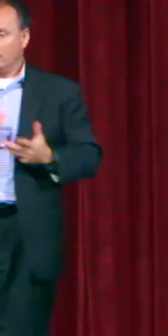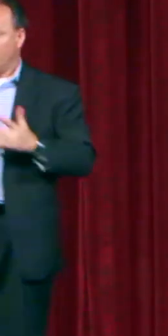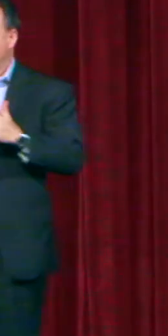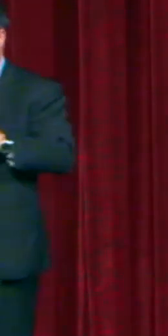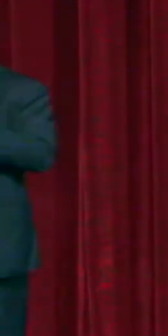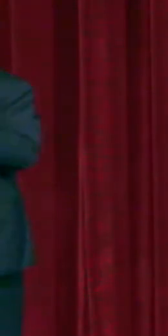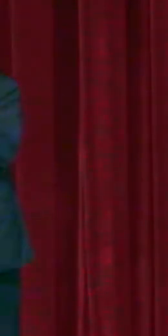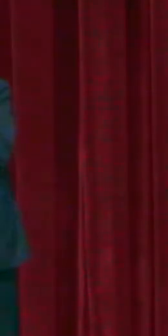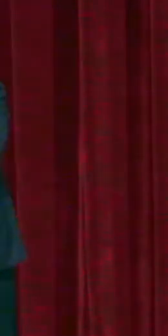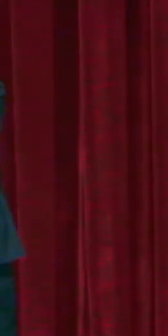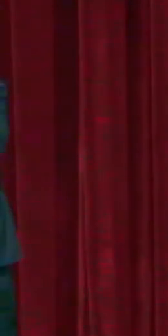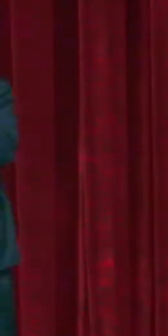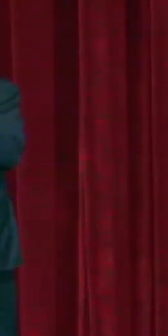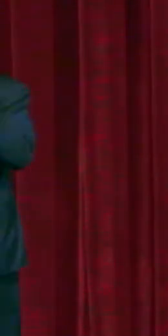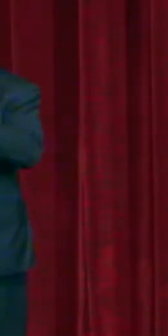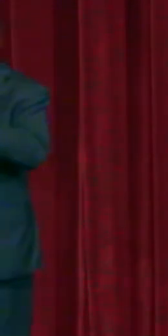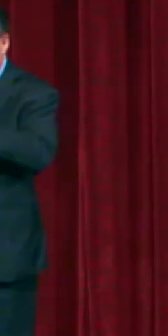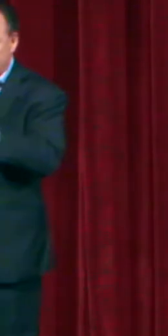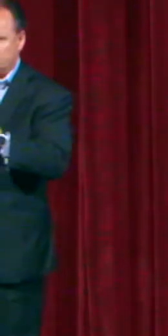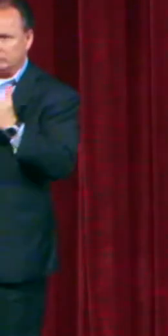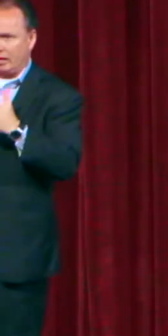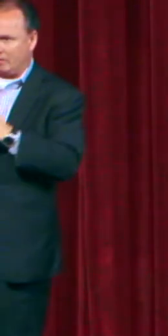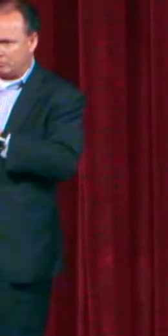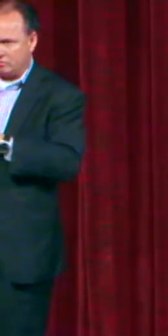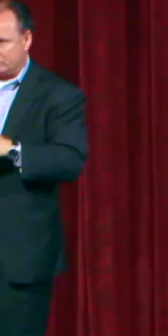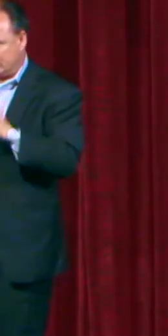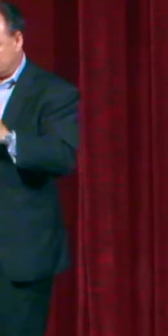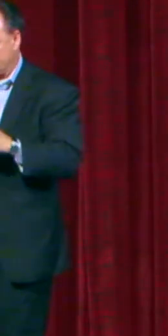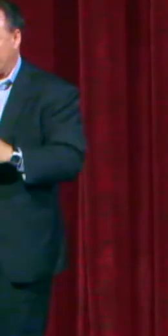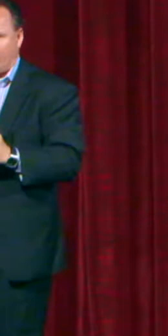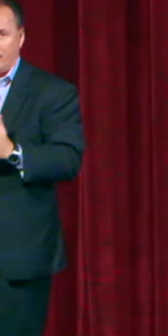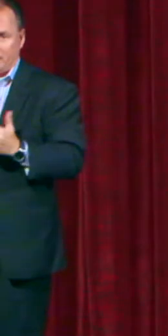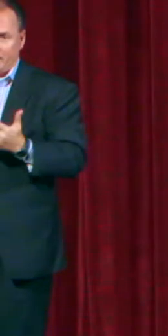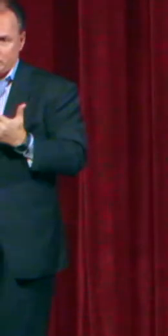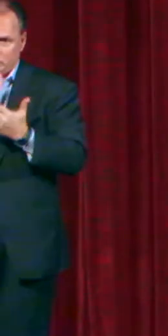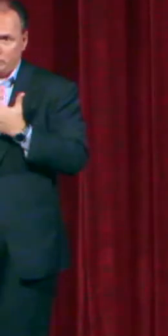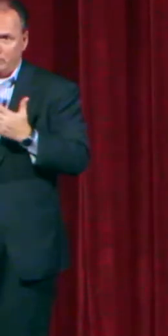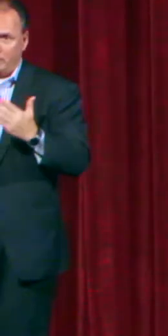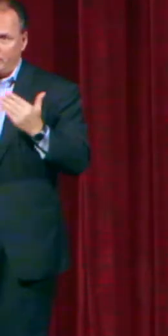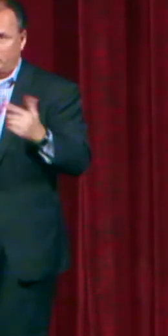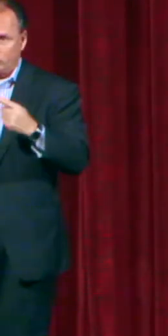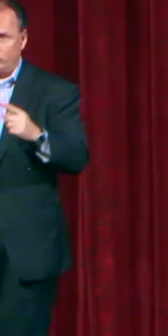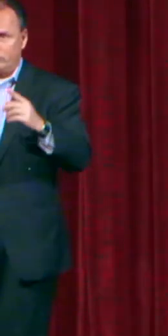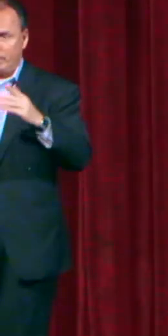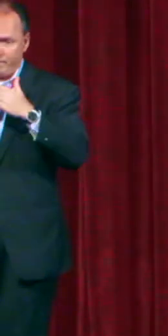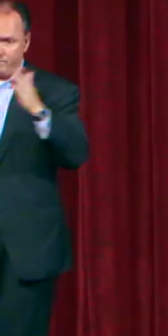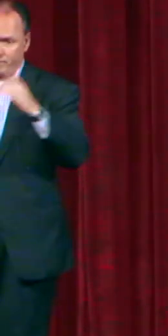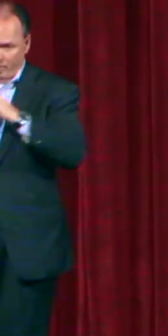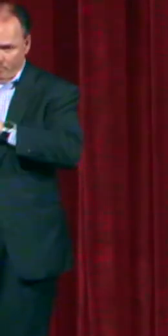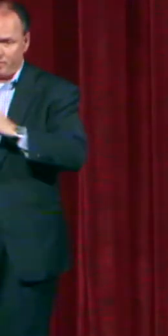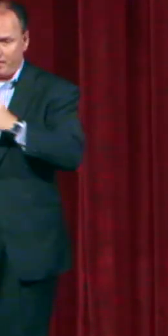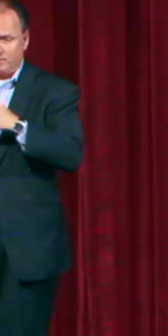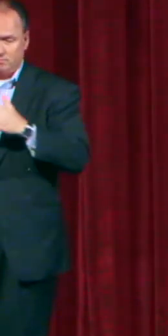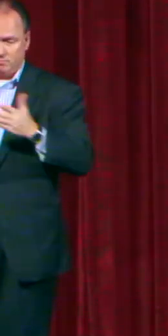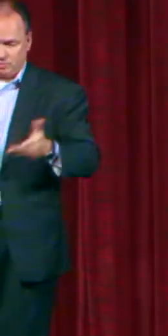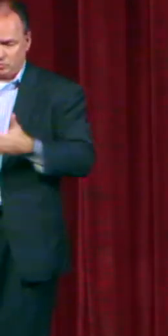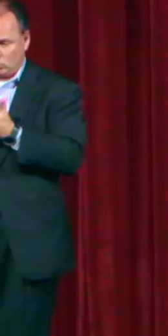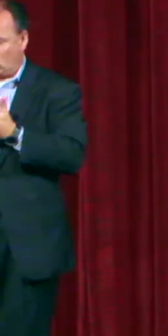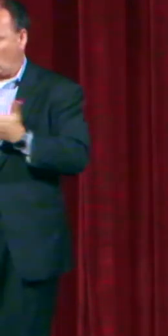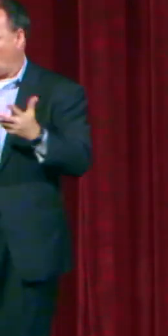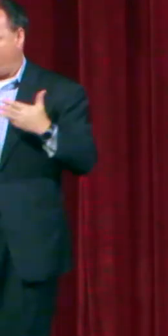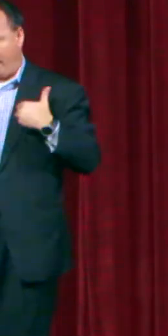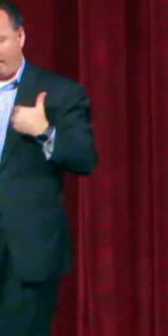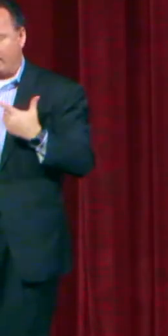going to administrators. I think that's thanks to the type of environment that General McLean has already had,